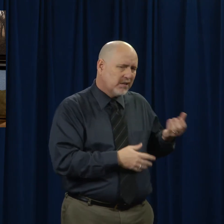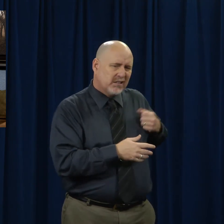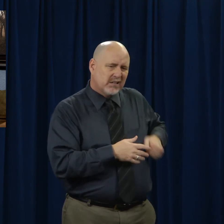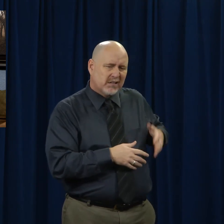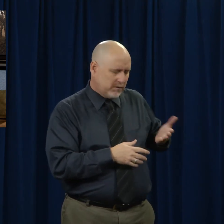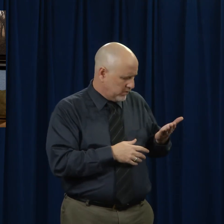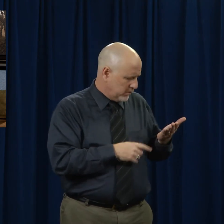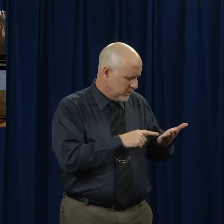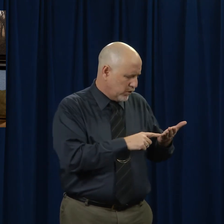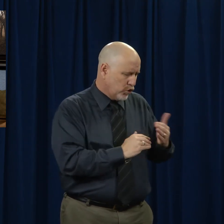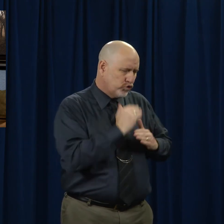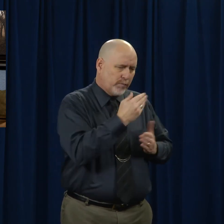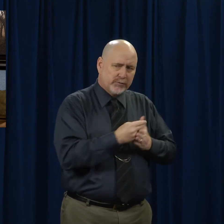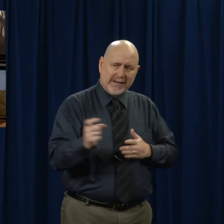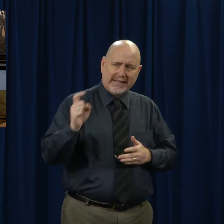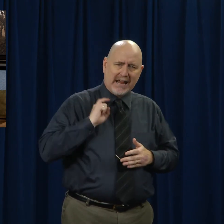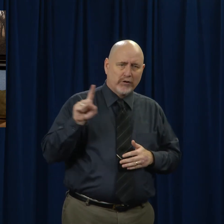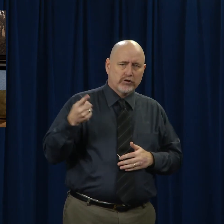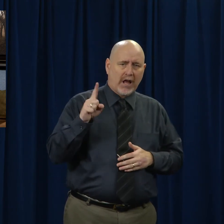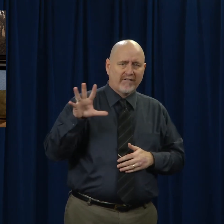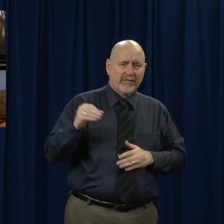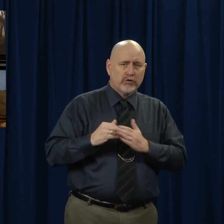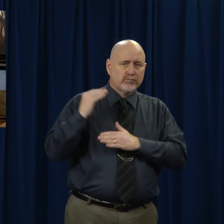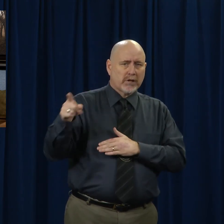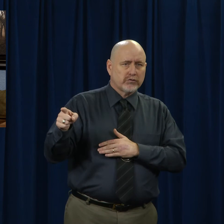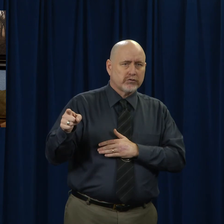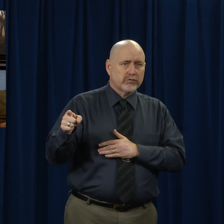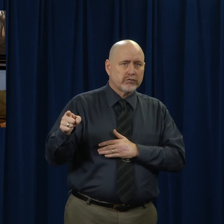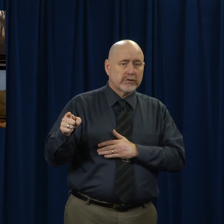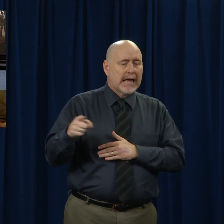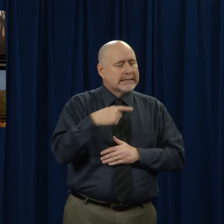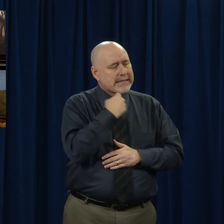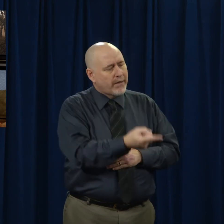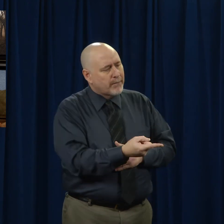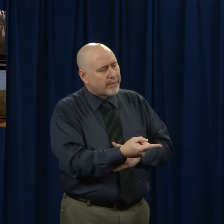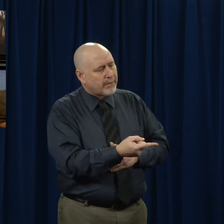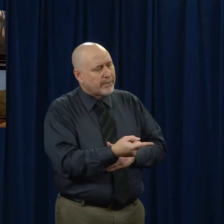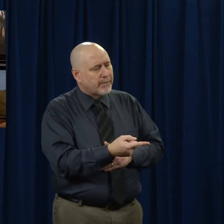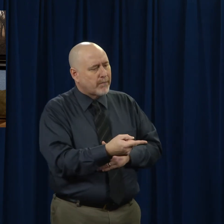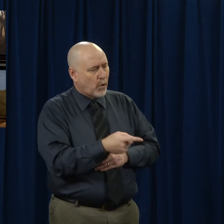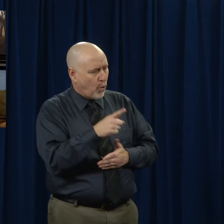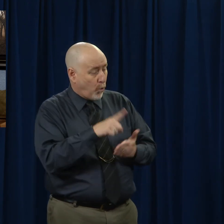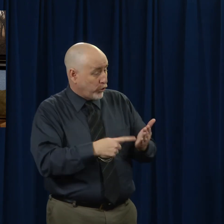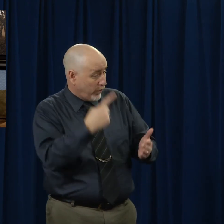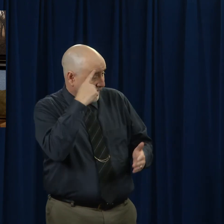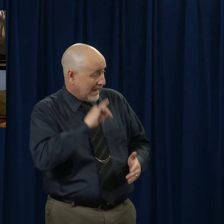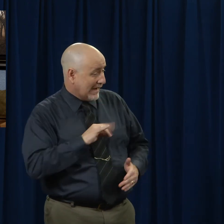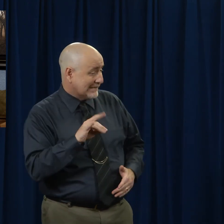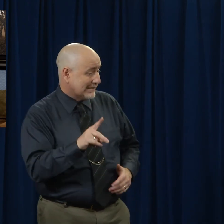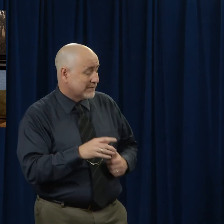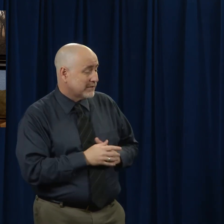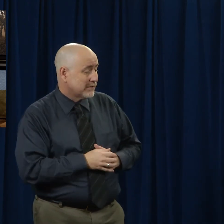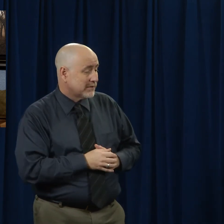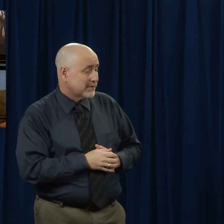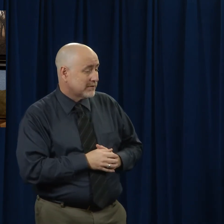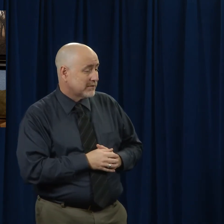putting it away, and I realized that she had given me $1.50 too much. And then say to your children, what do you suppose I